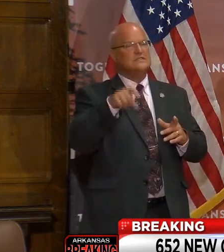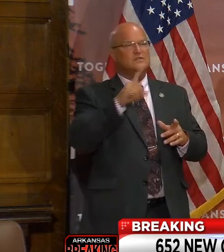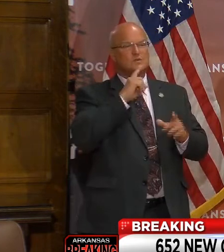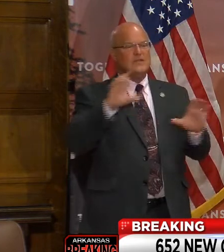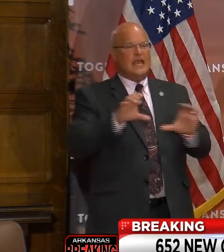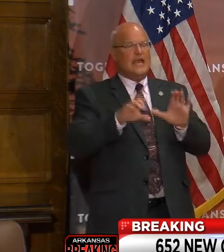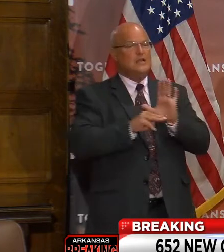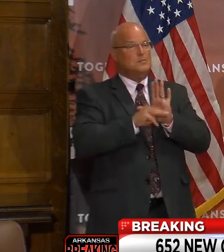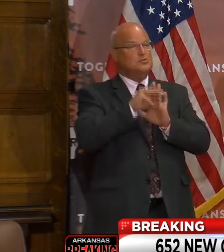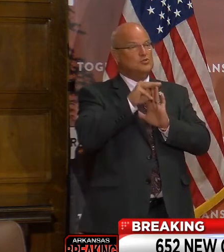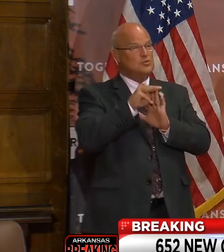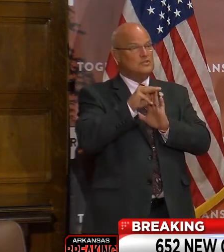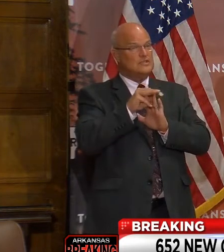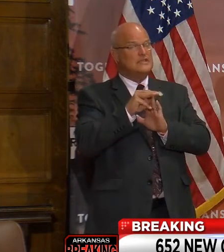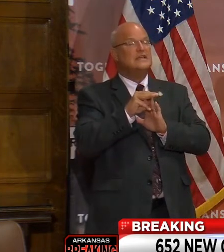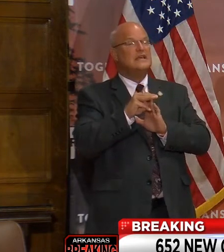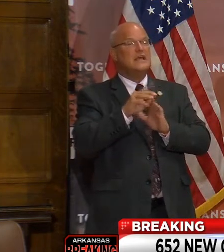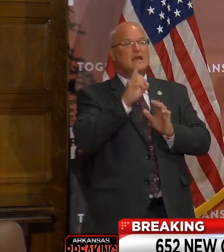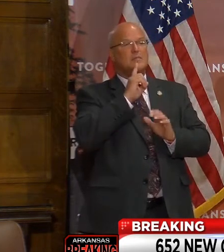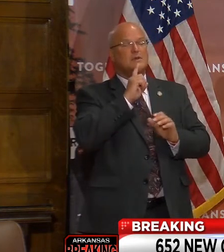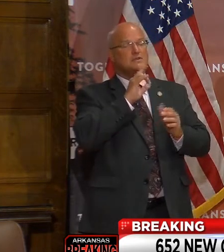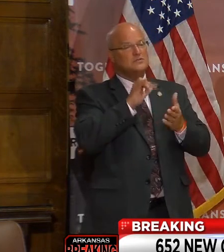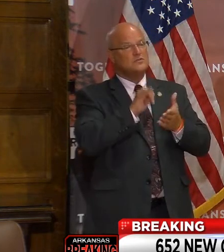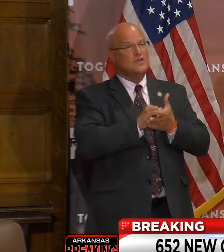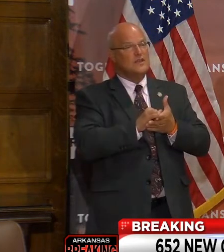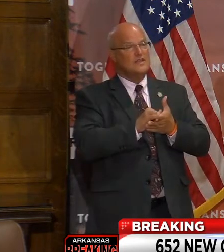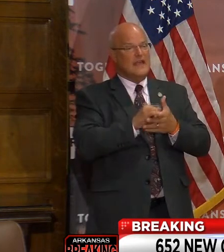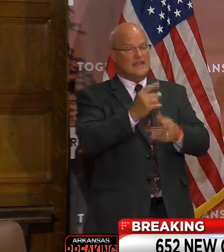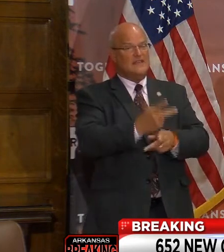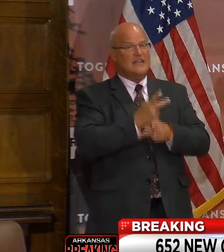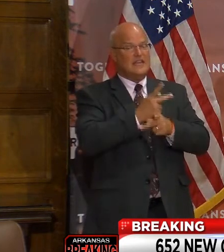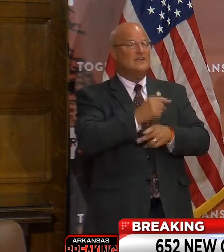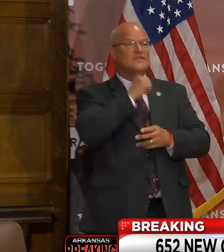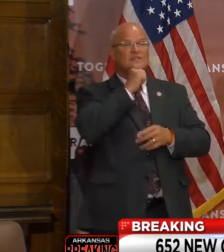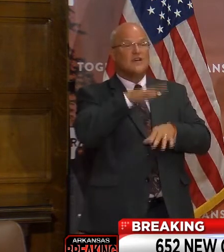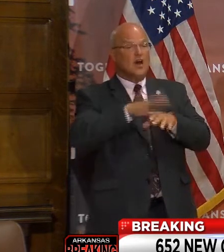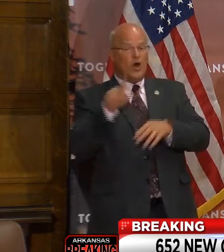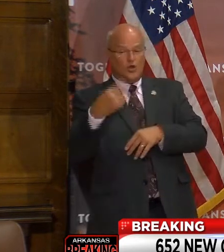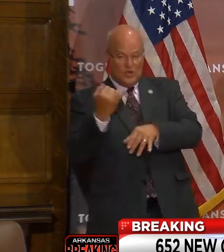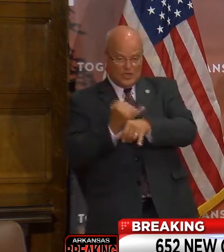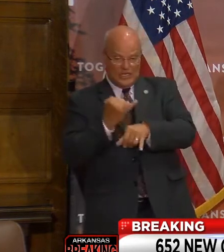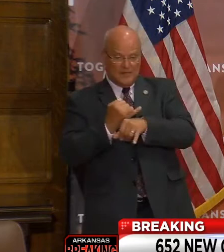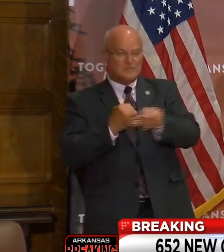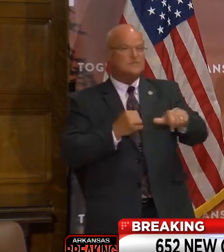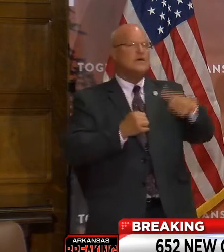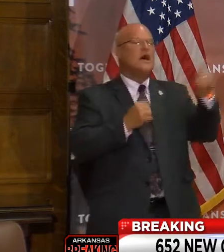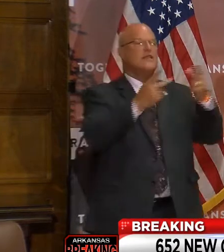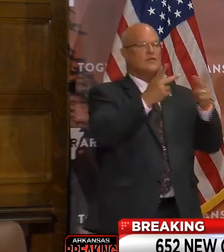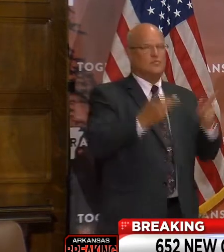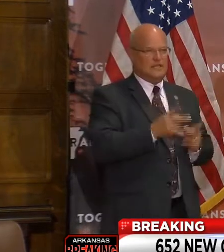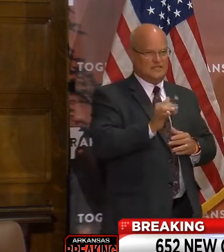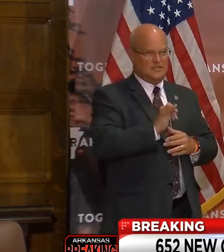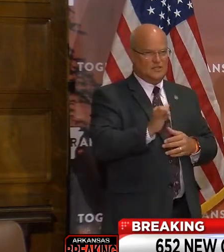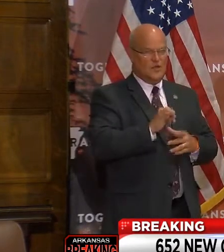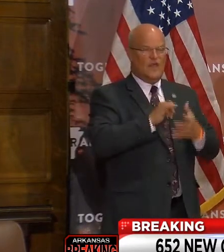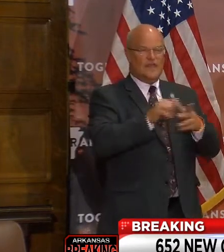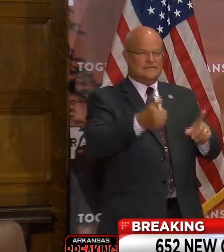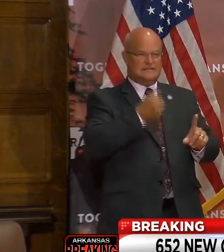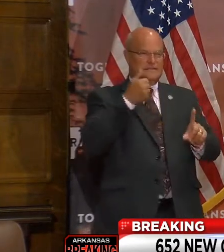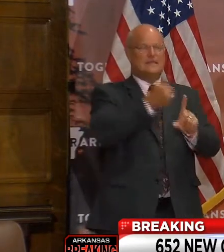act maturely. They need to make sure that they're careful, not just on campus, but elsewhere, because that